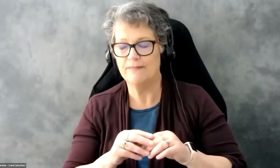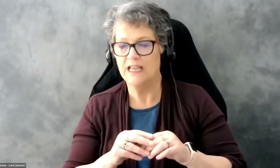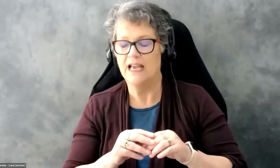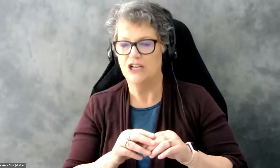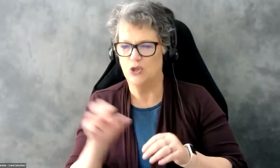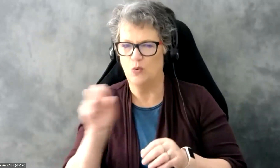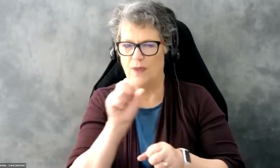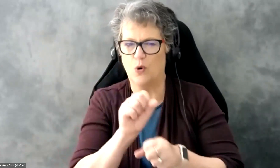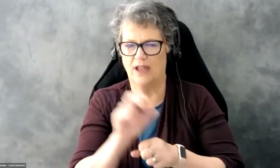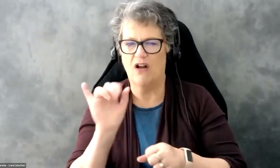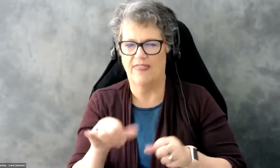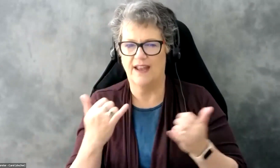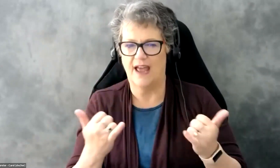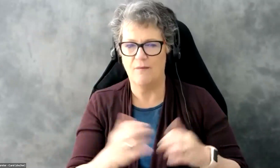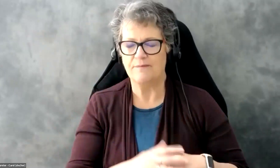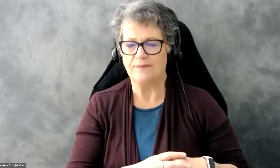on that.